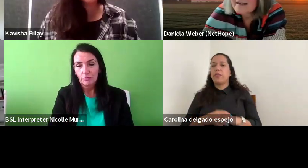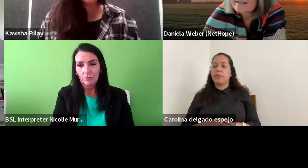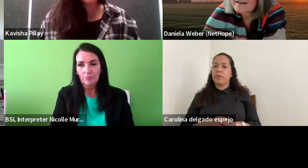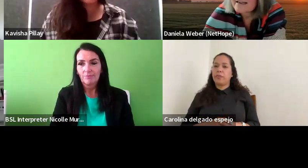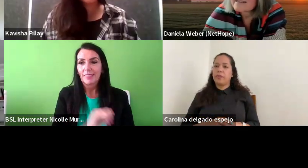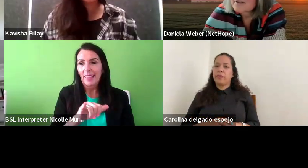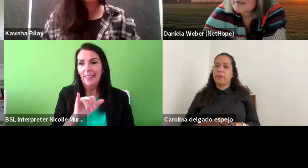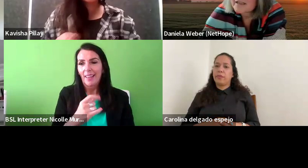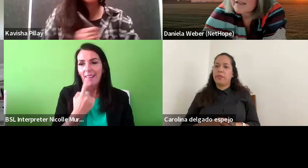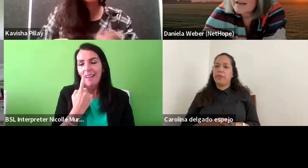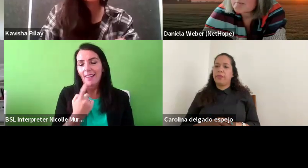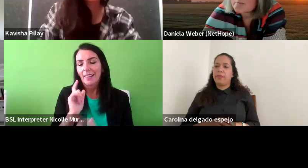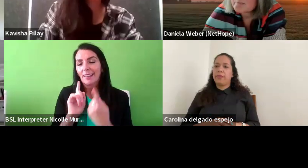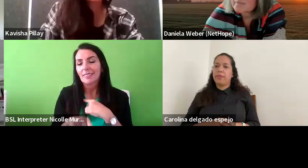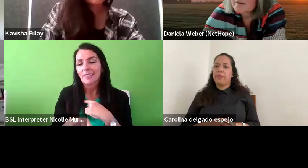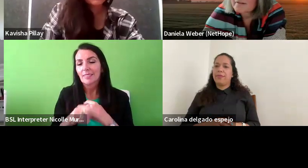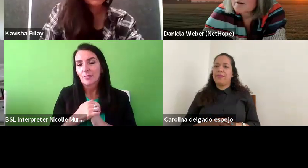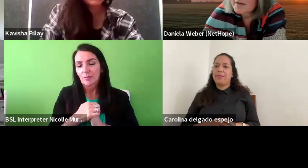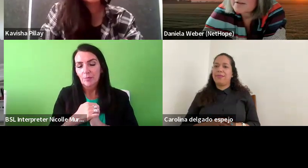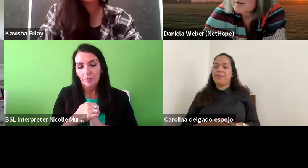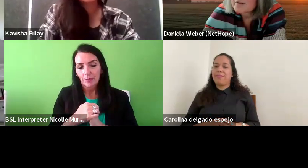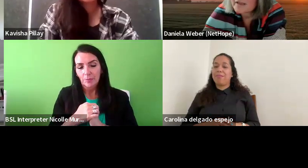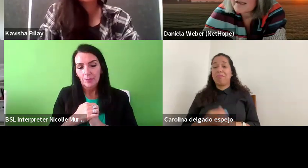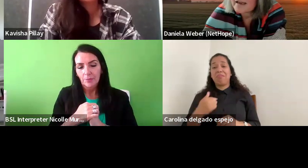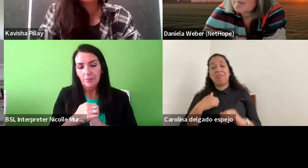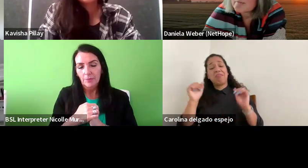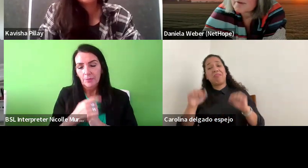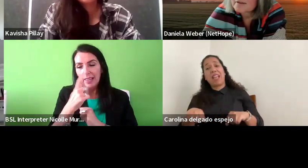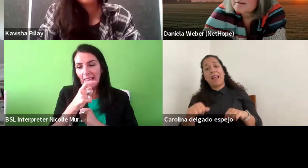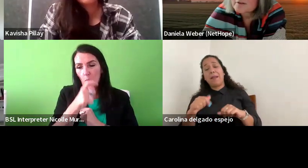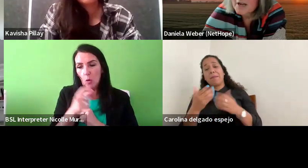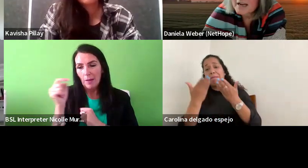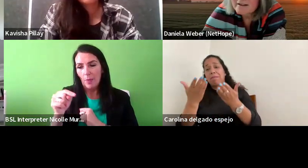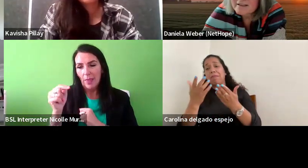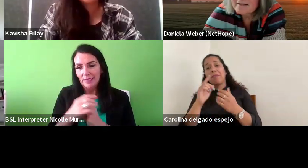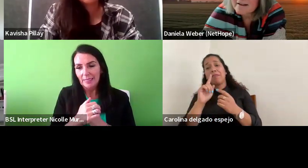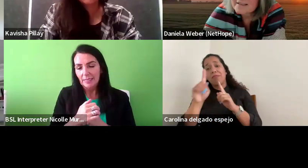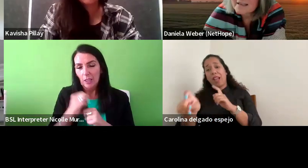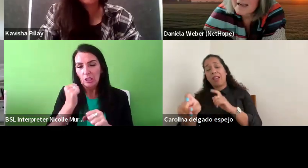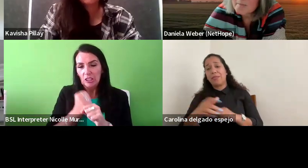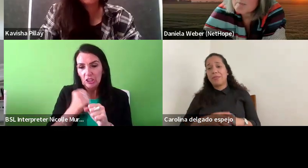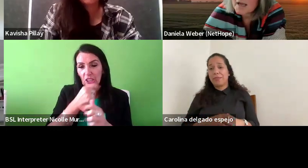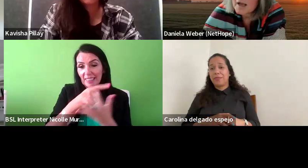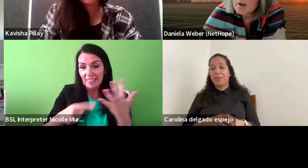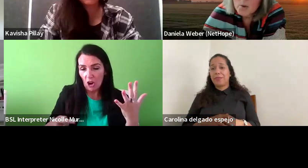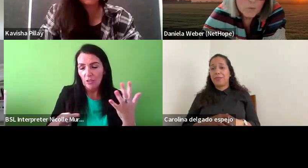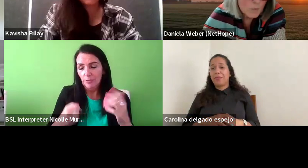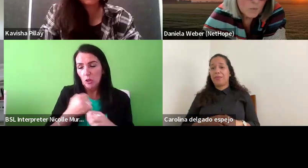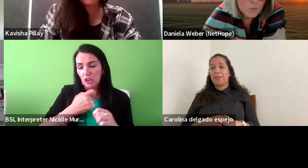Yeah, I can certainly comment on the gender side. Yeah.